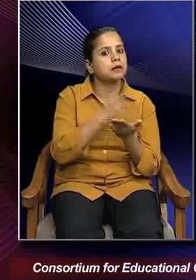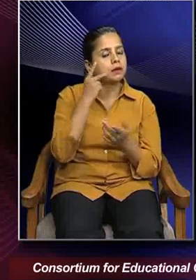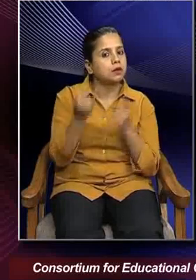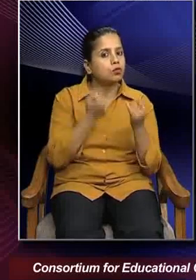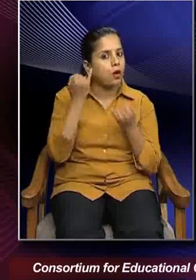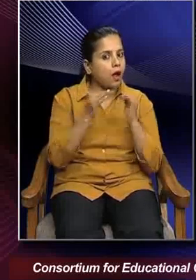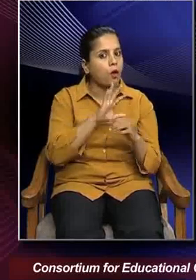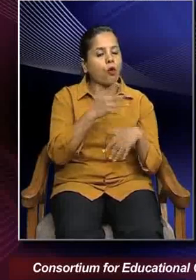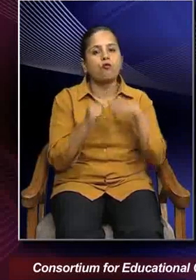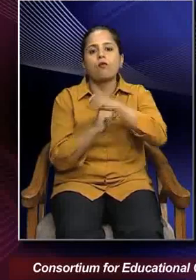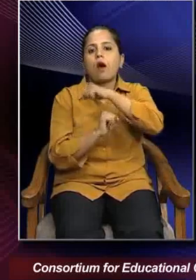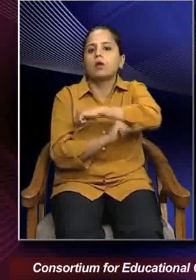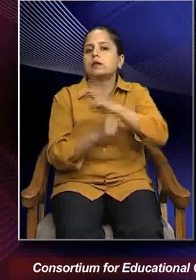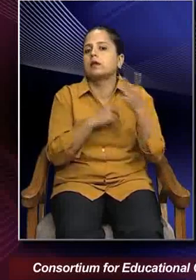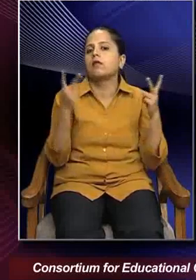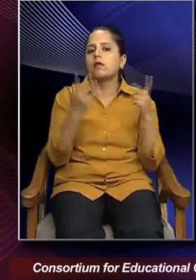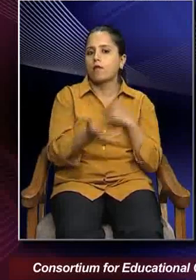or foundations in it.